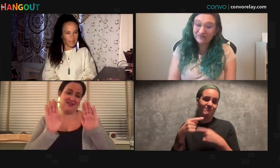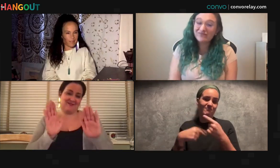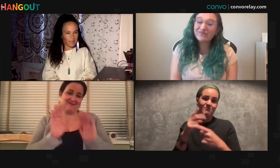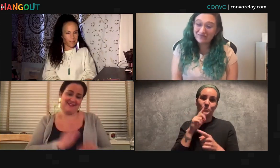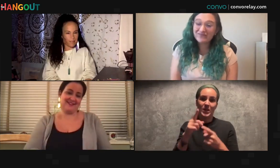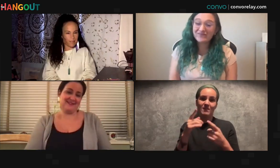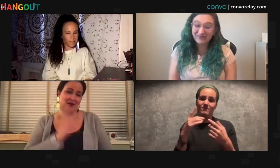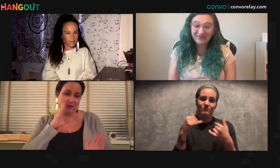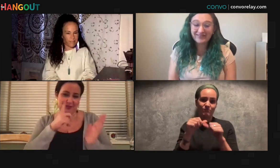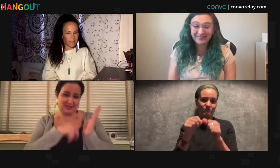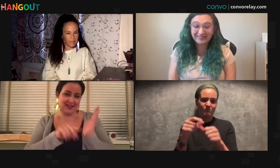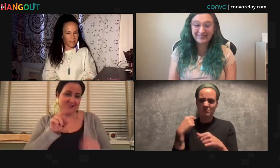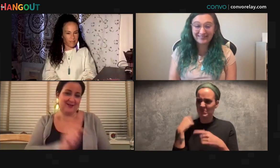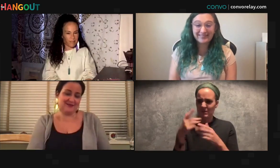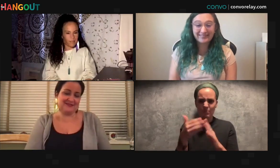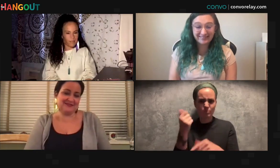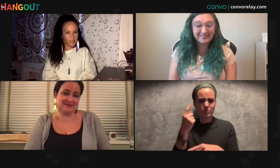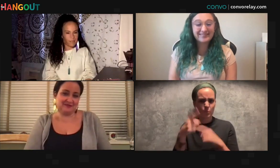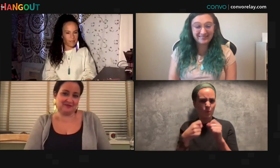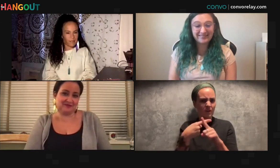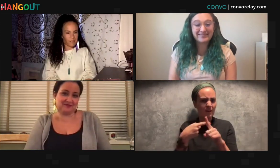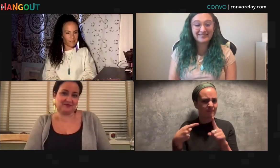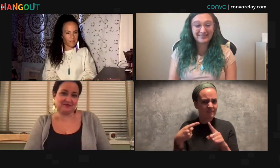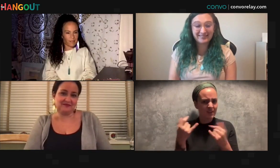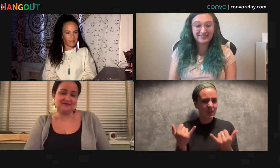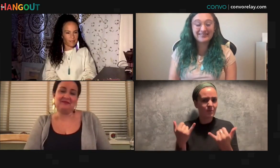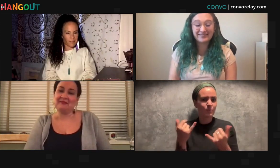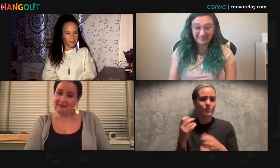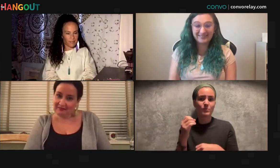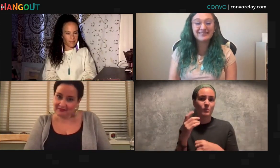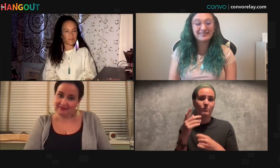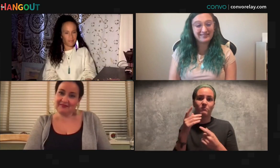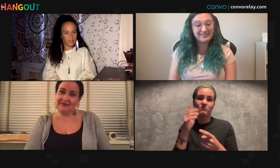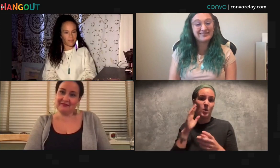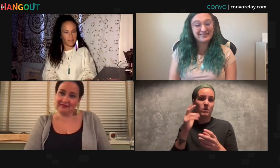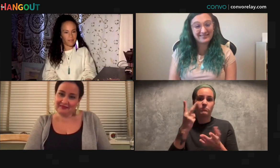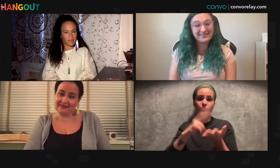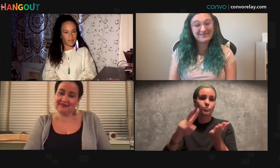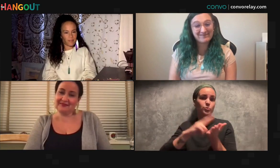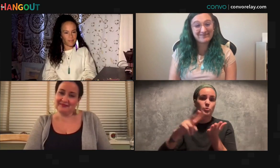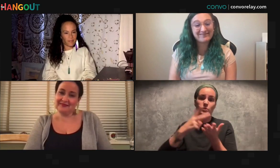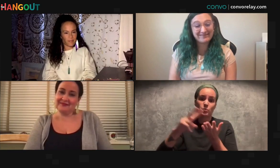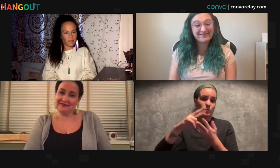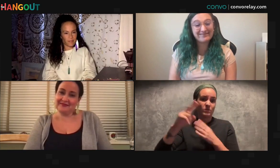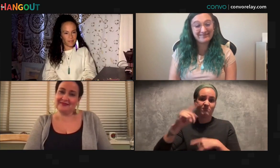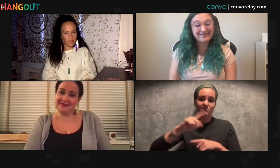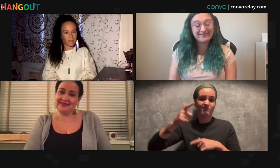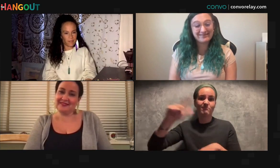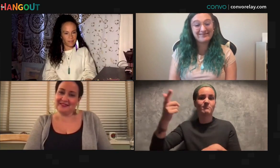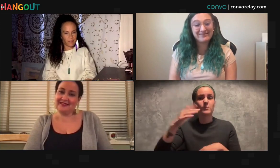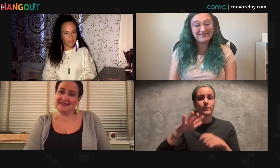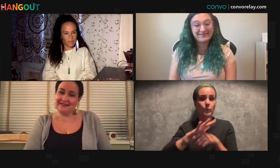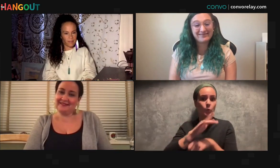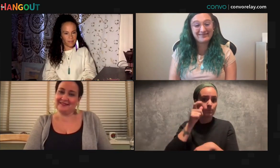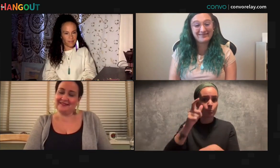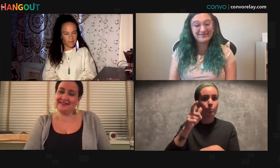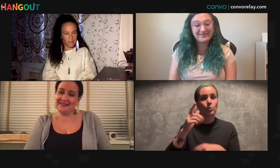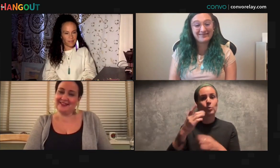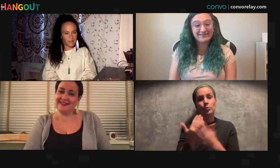worldwide deaf meditation group. We've been running that for about a year and a half, and we have